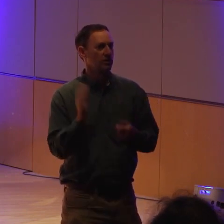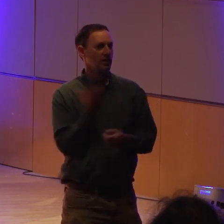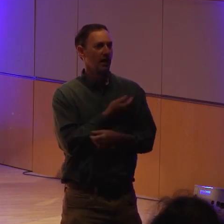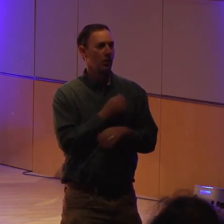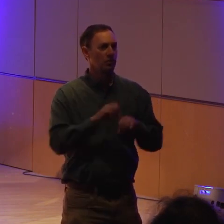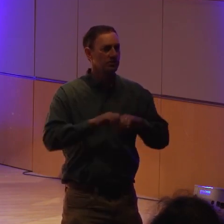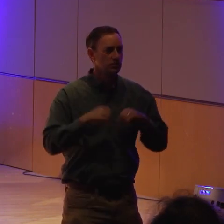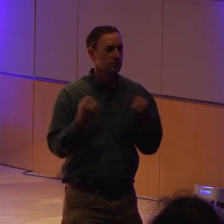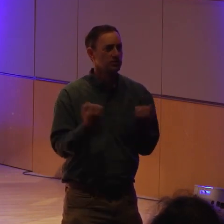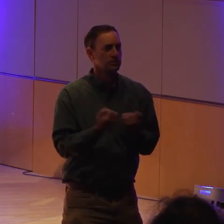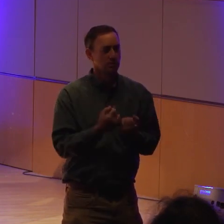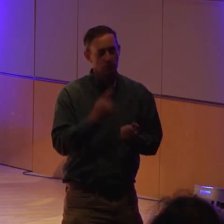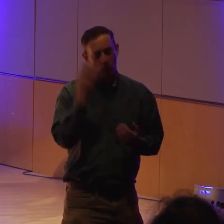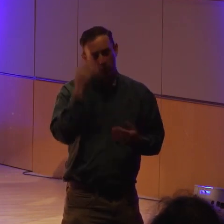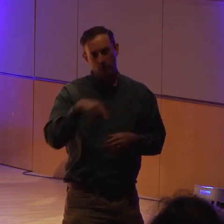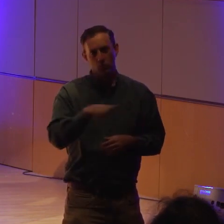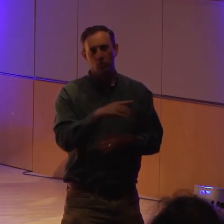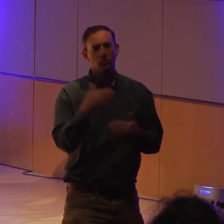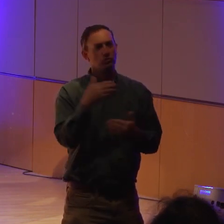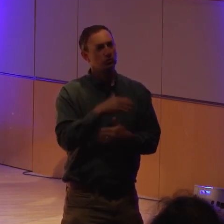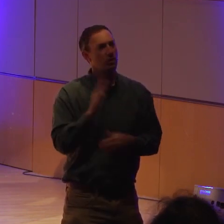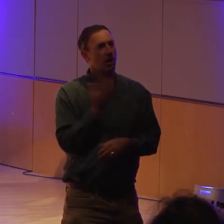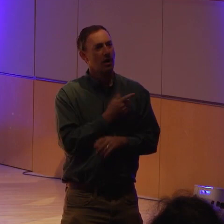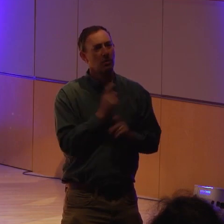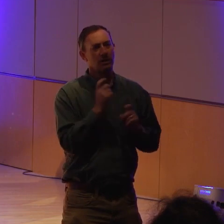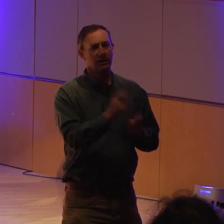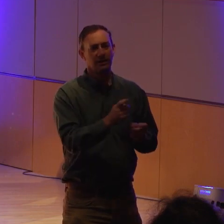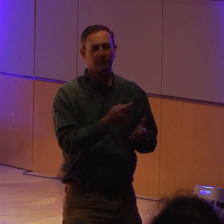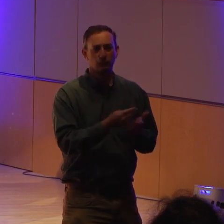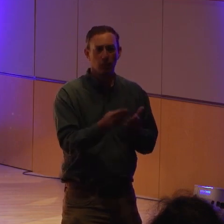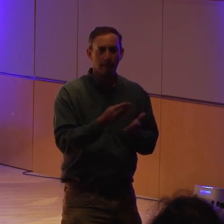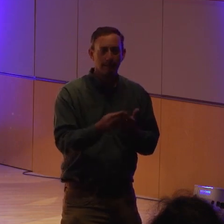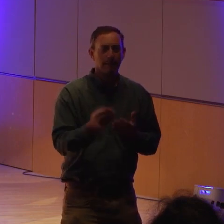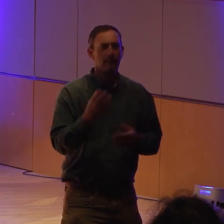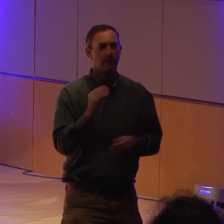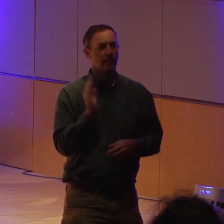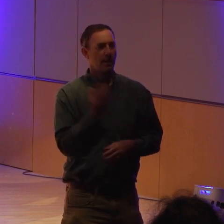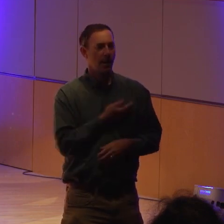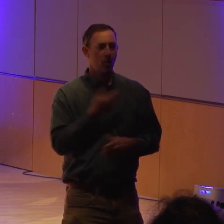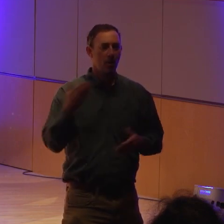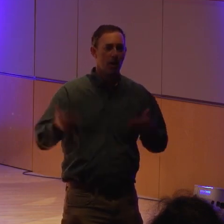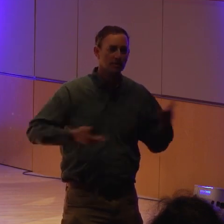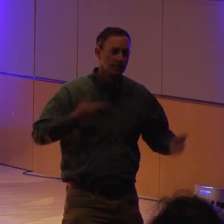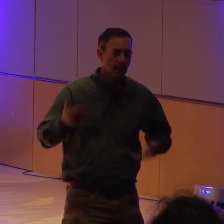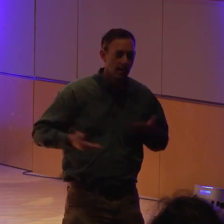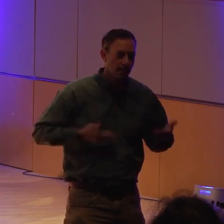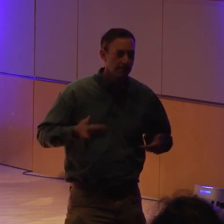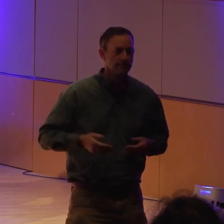society today. We hope you'll enjoy our gift shop, and we hope you'll enjoy our hospitality.